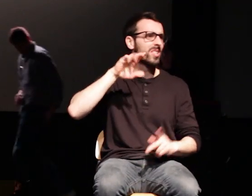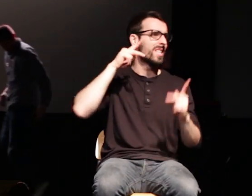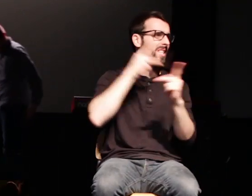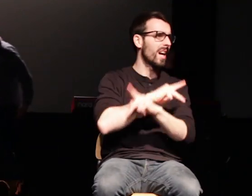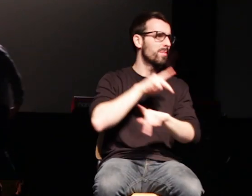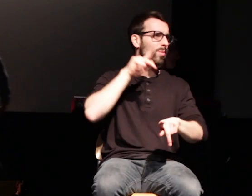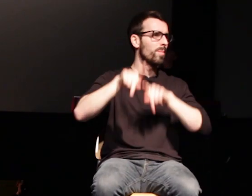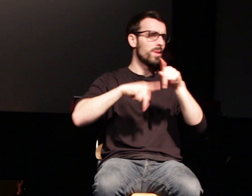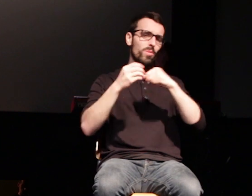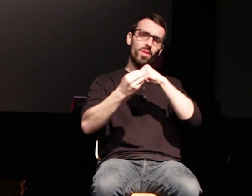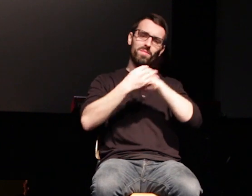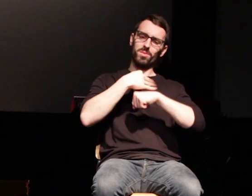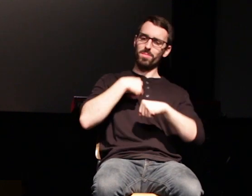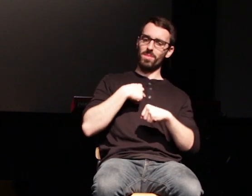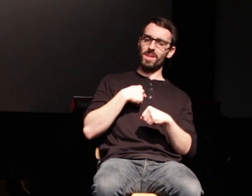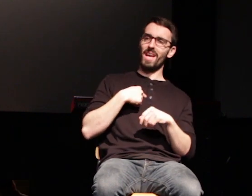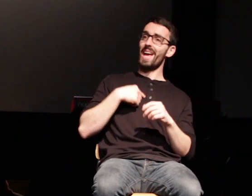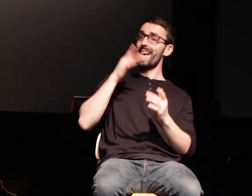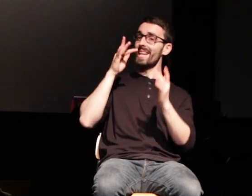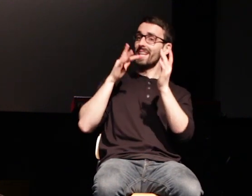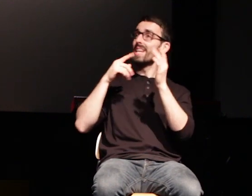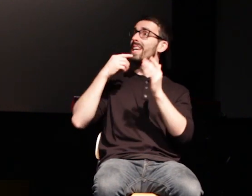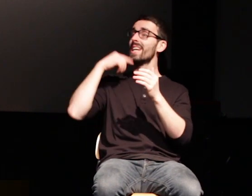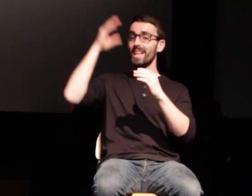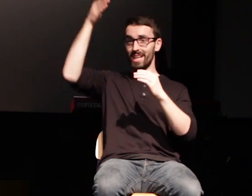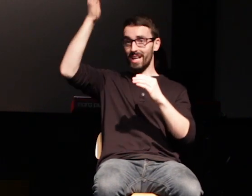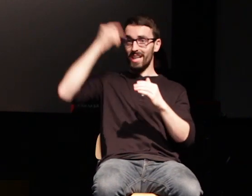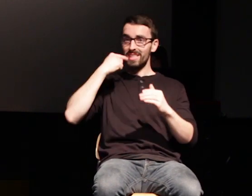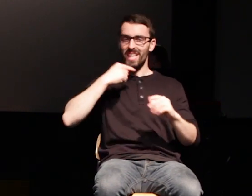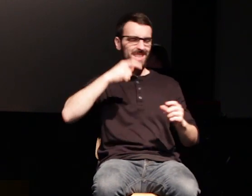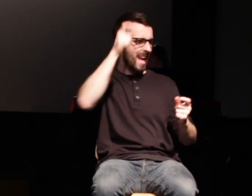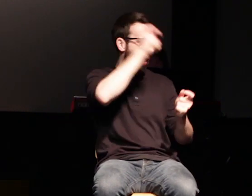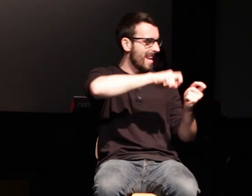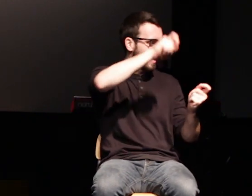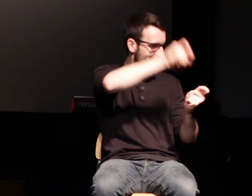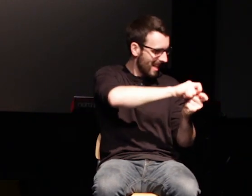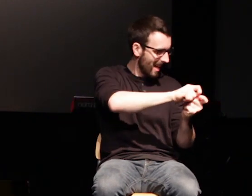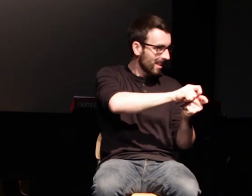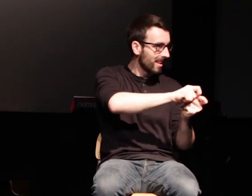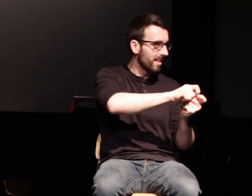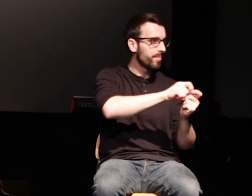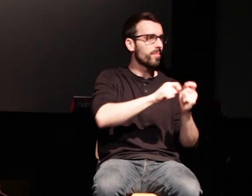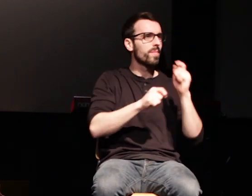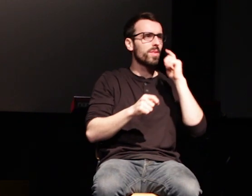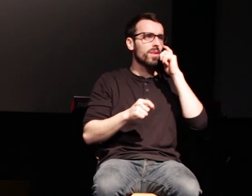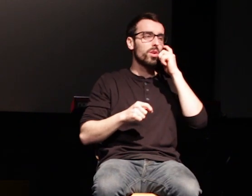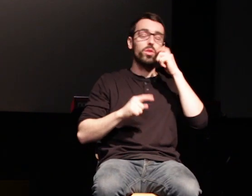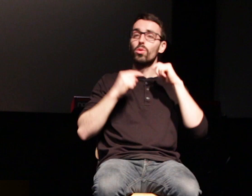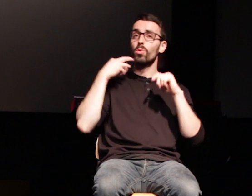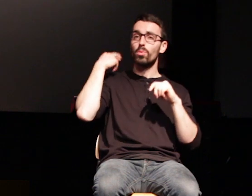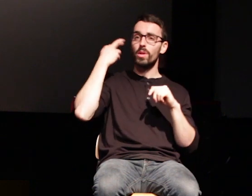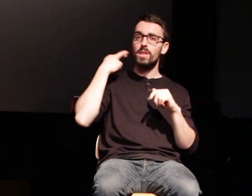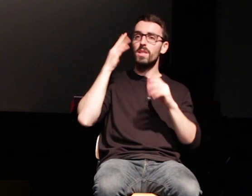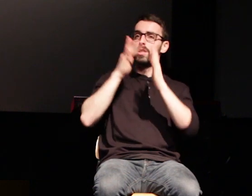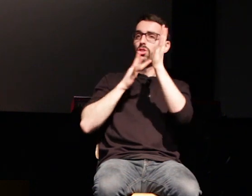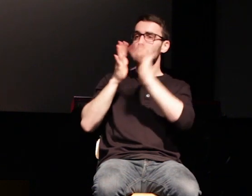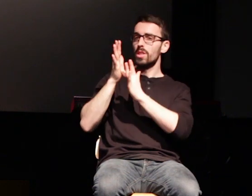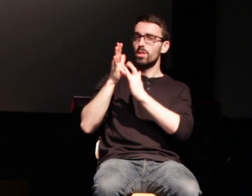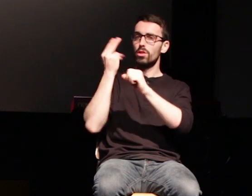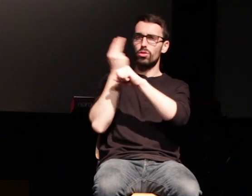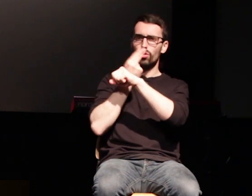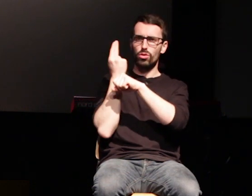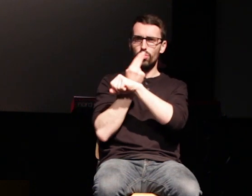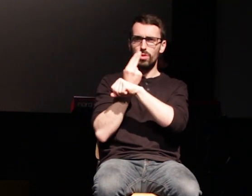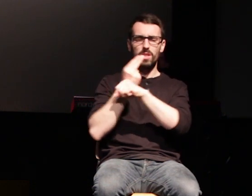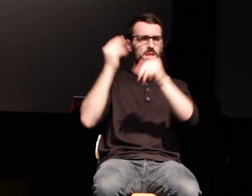God said, exactly. Here's the truth of the kingdom and why God uses parables is there's so much richness